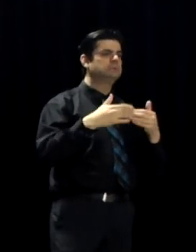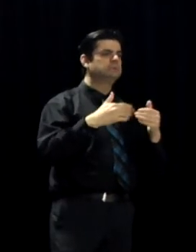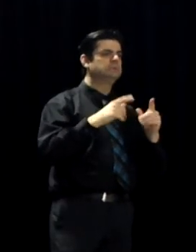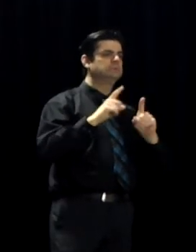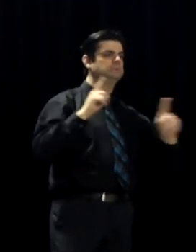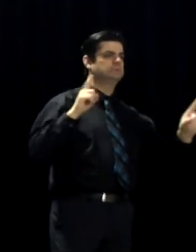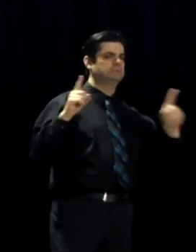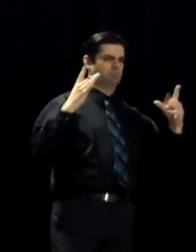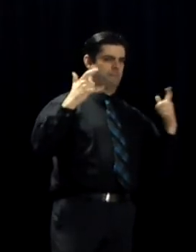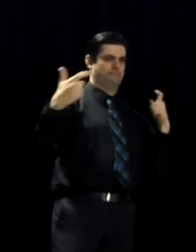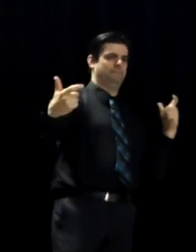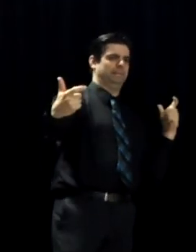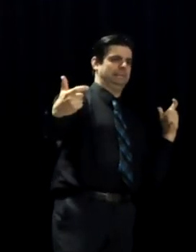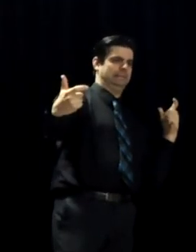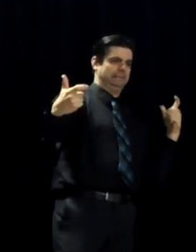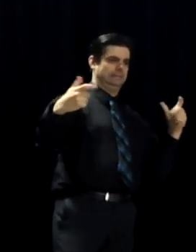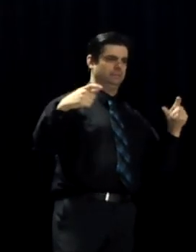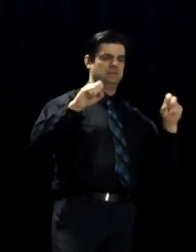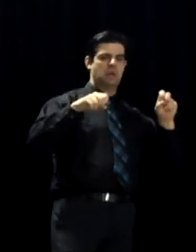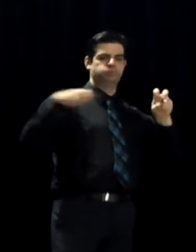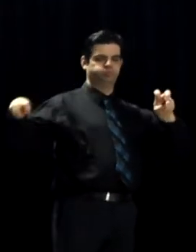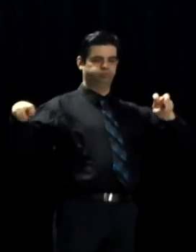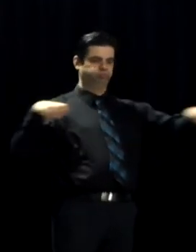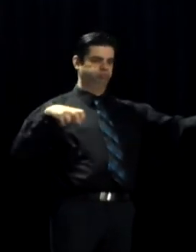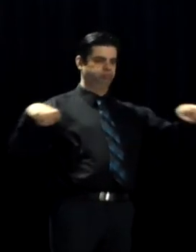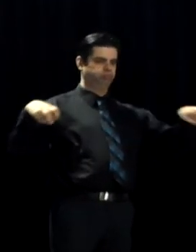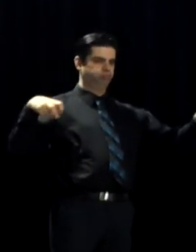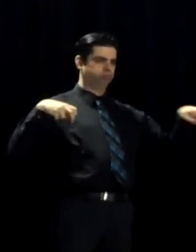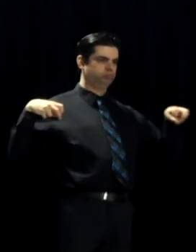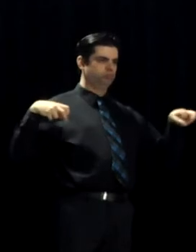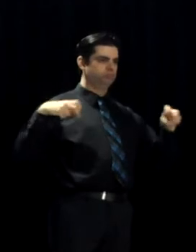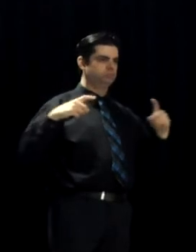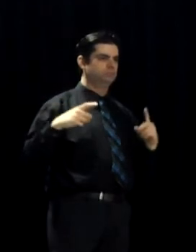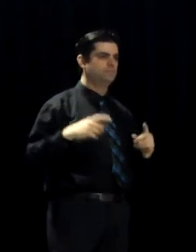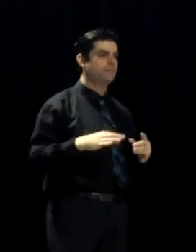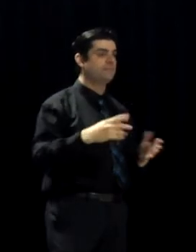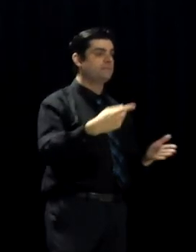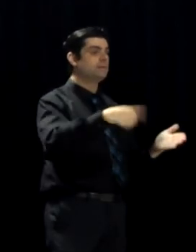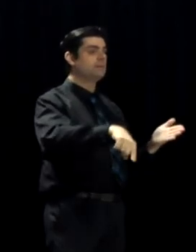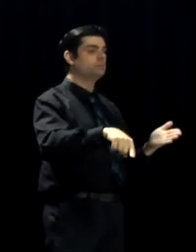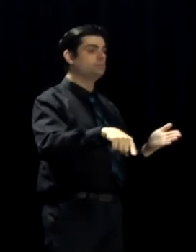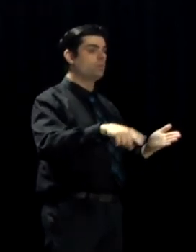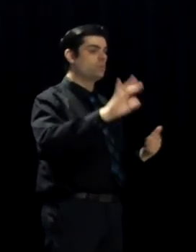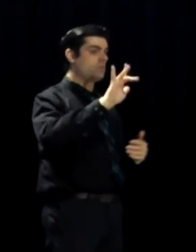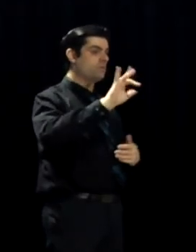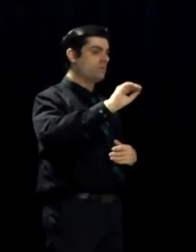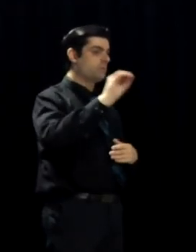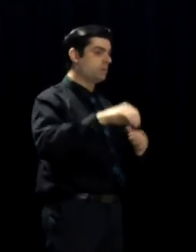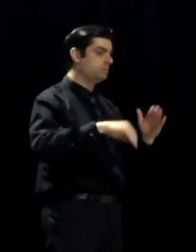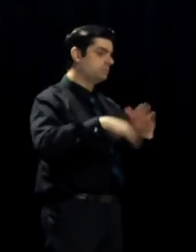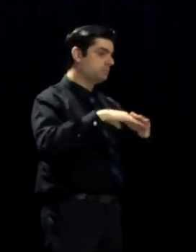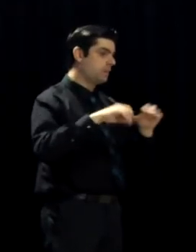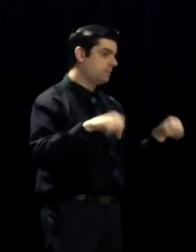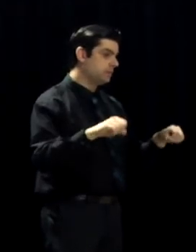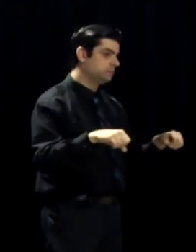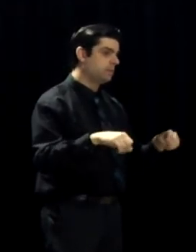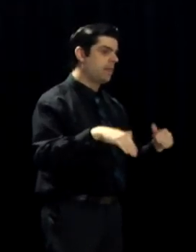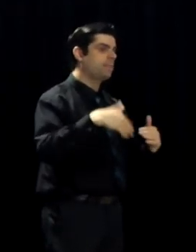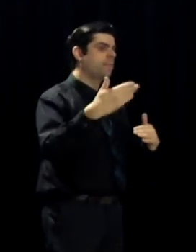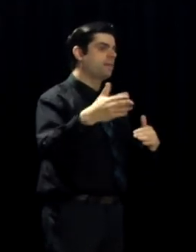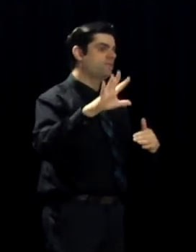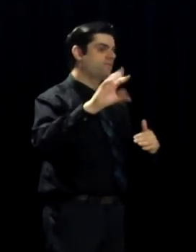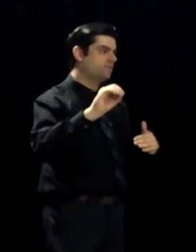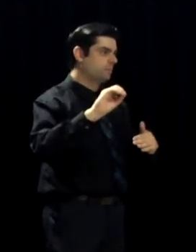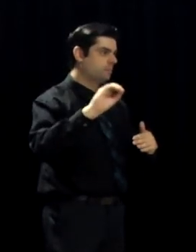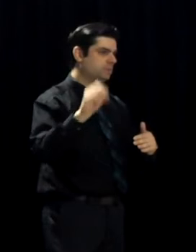up to 25% capacity, then 50, then 100, is good, and it makes sense.